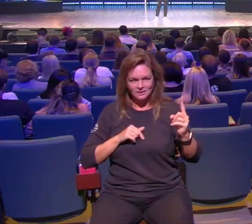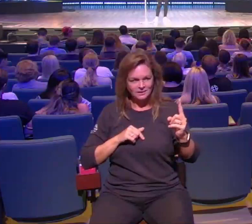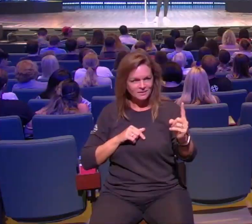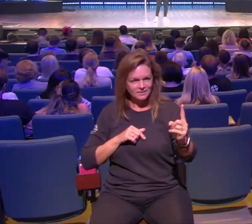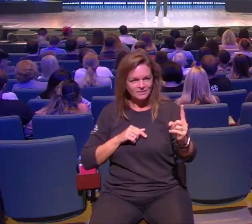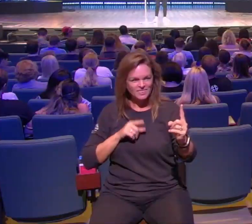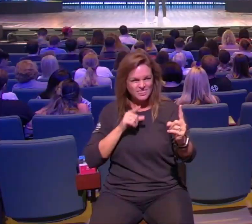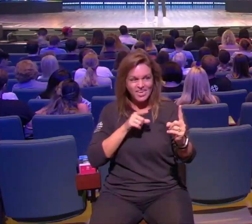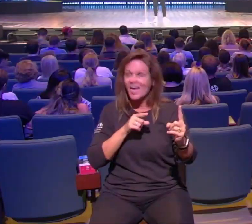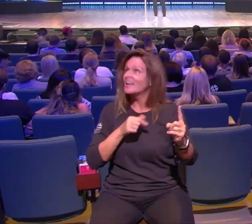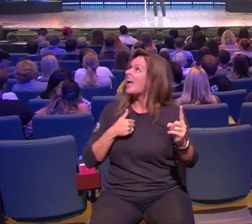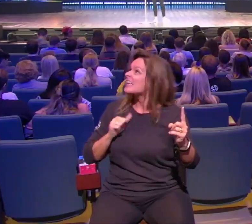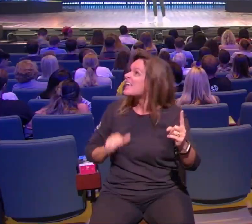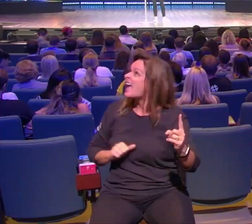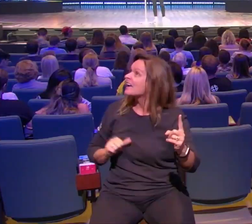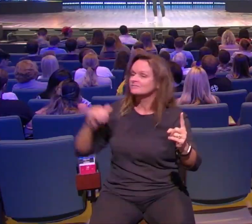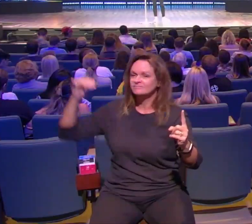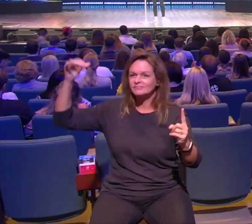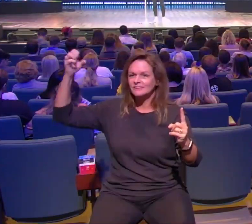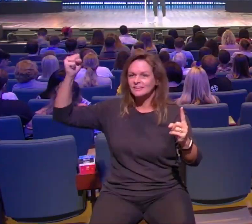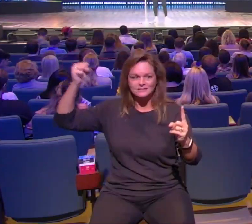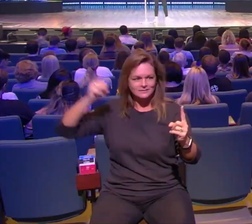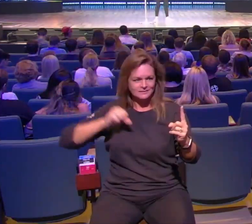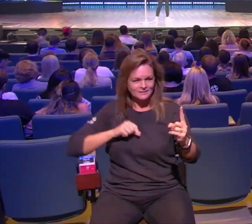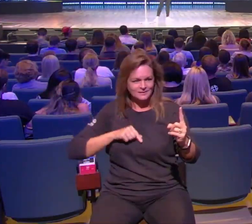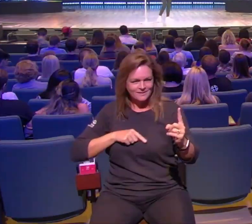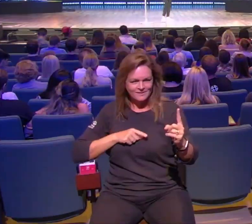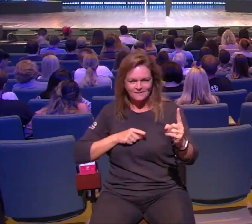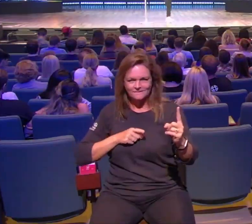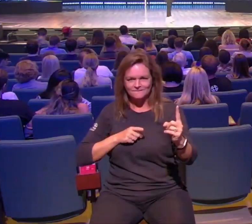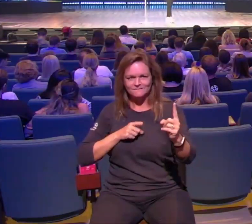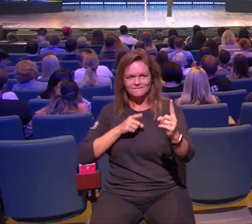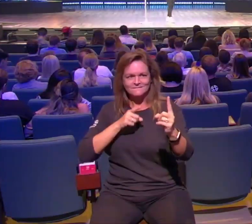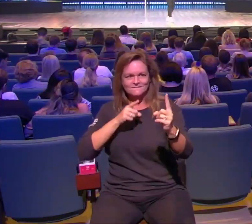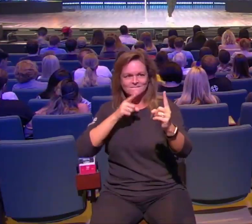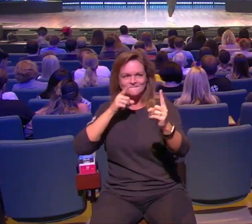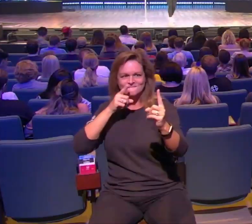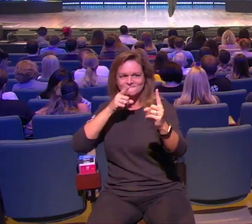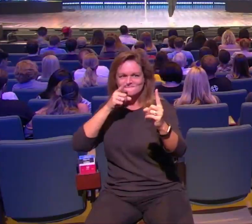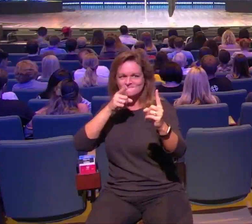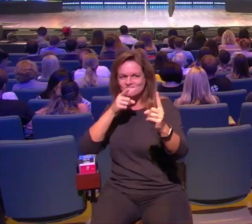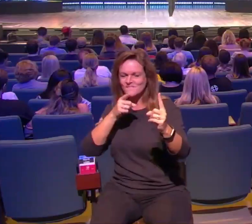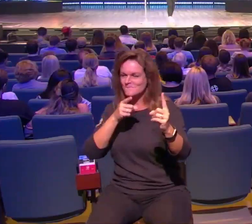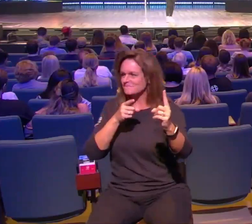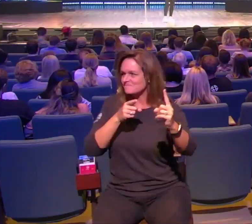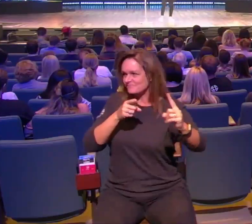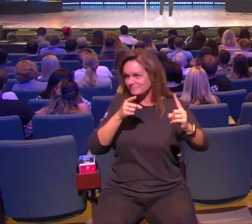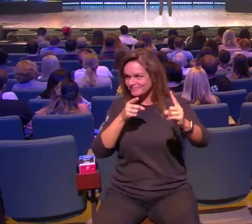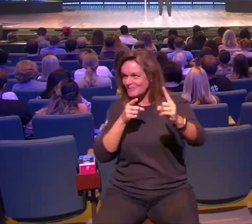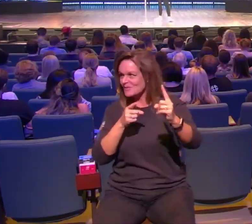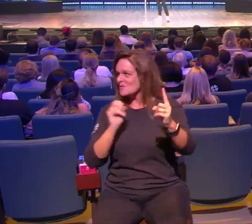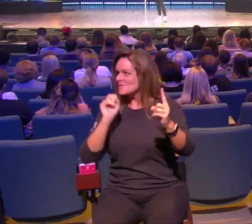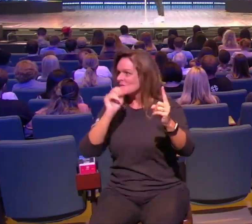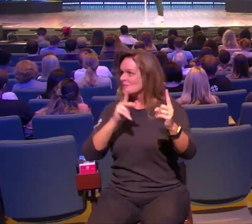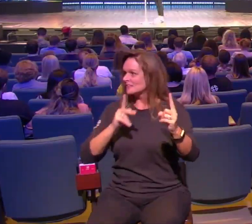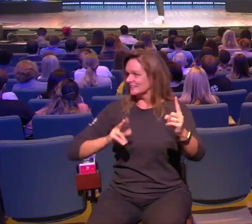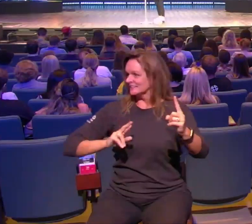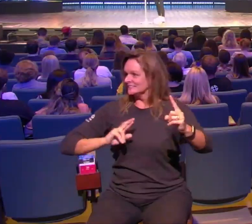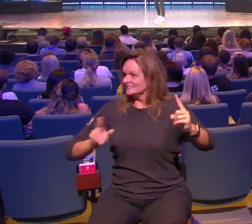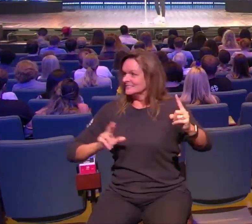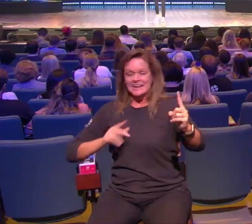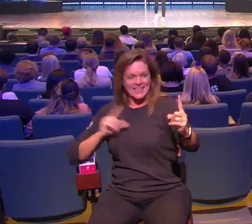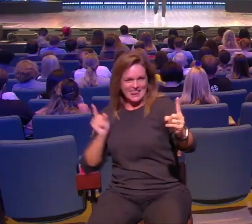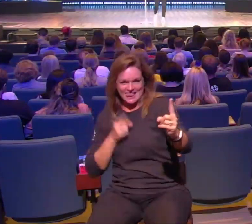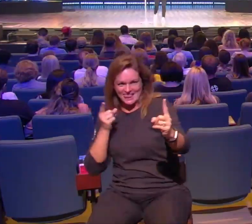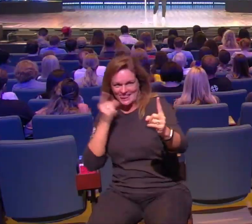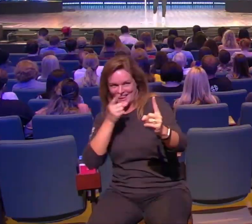you are actually taking the first step into the divine inheritance that God has for you. Let me say that again. When you say, God, count me in, you're actually